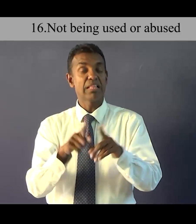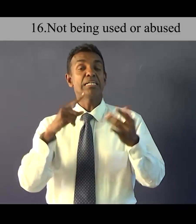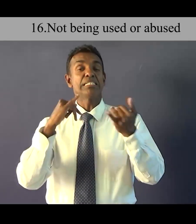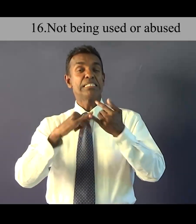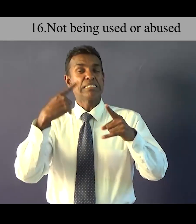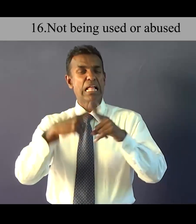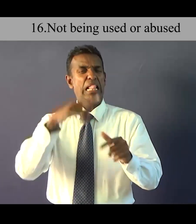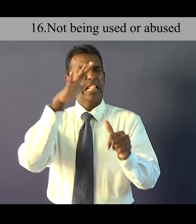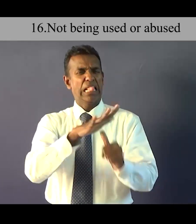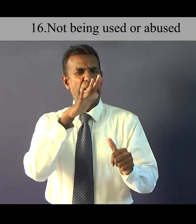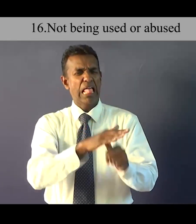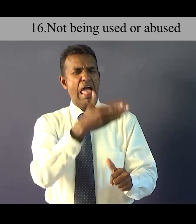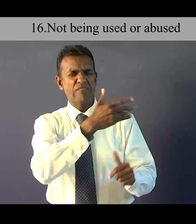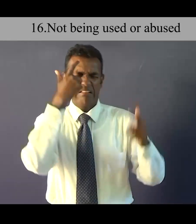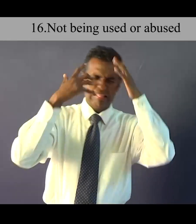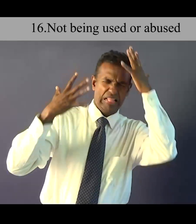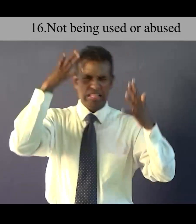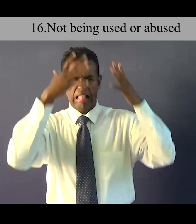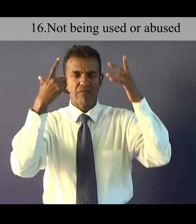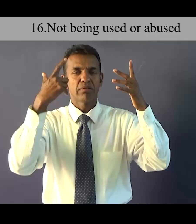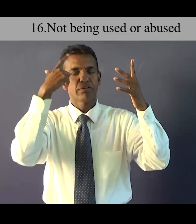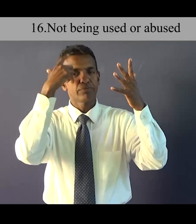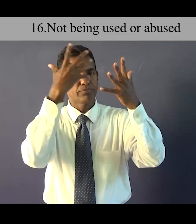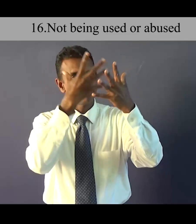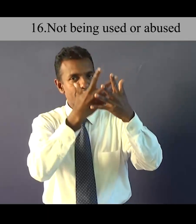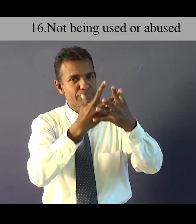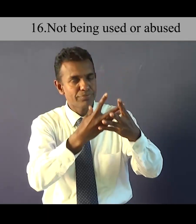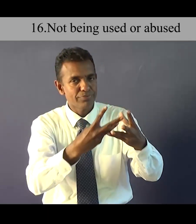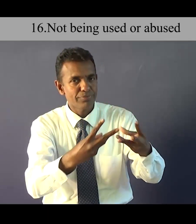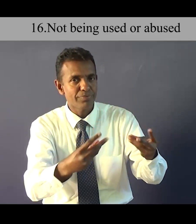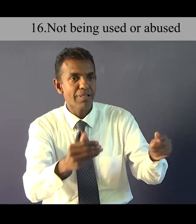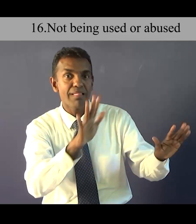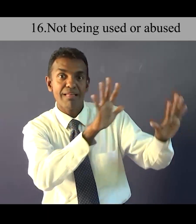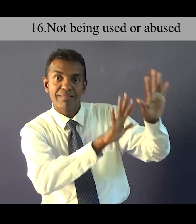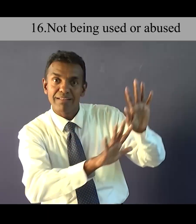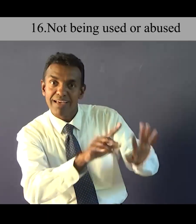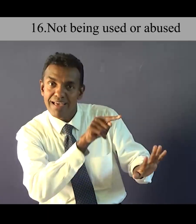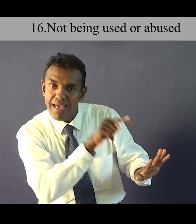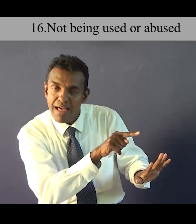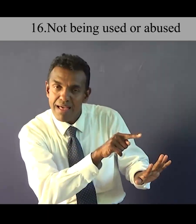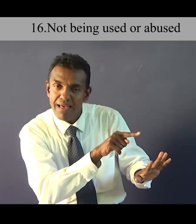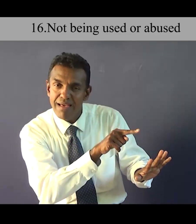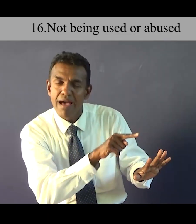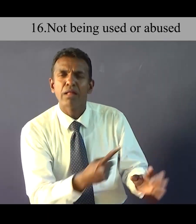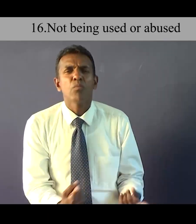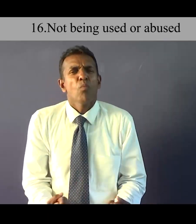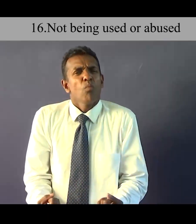need to keep them safe and help recover from the abuse.